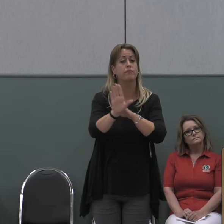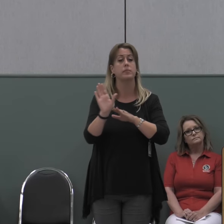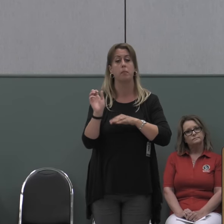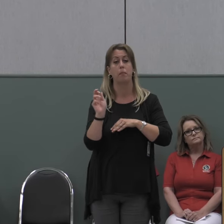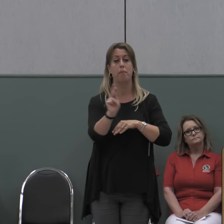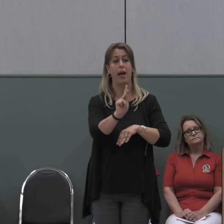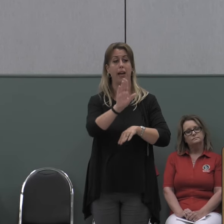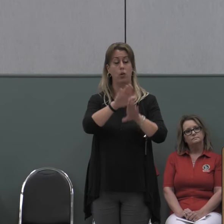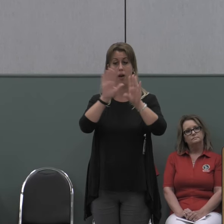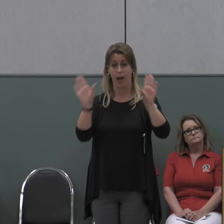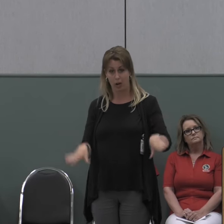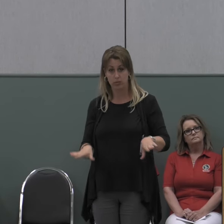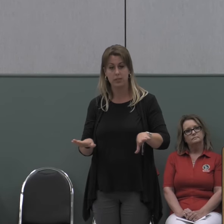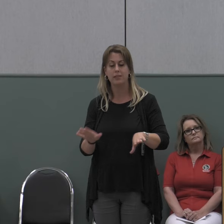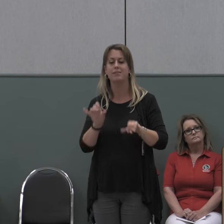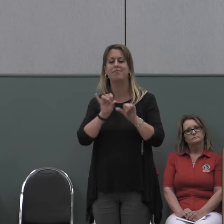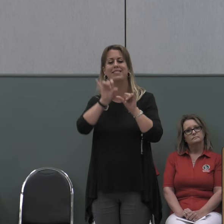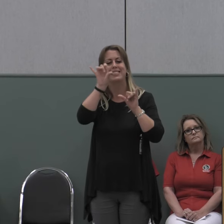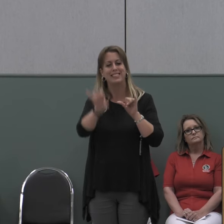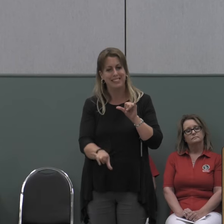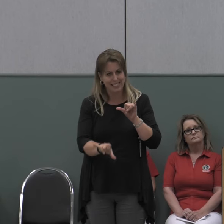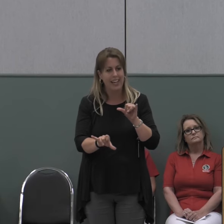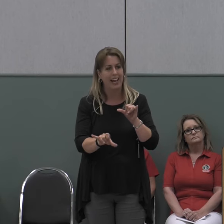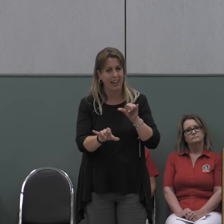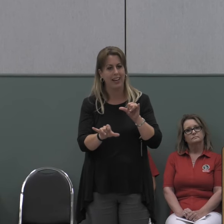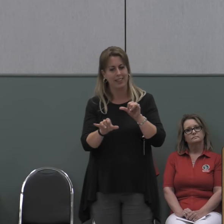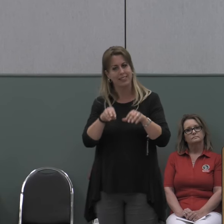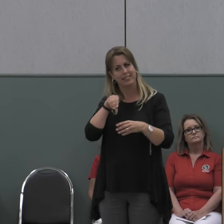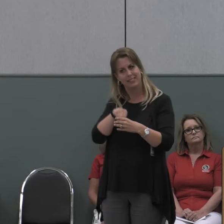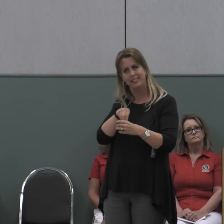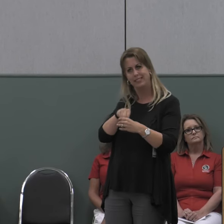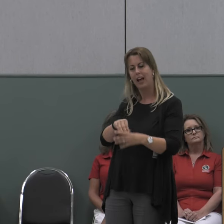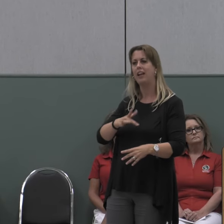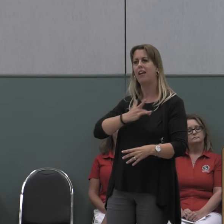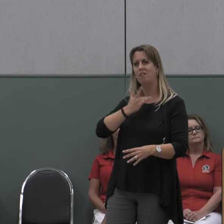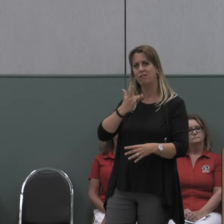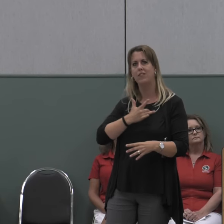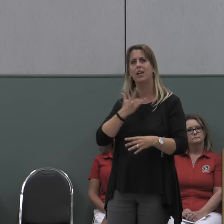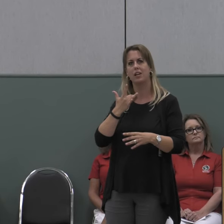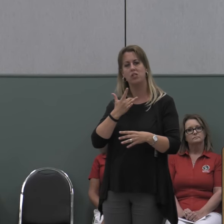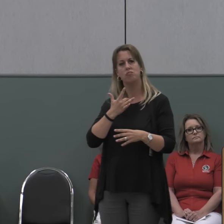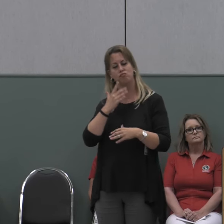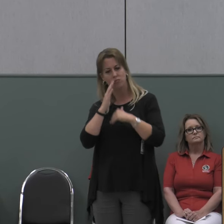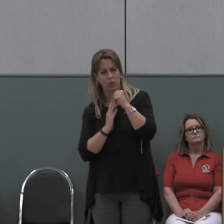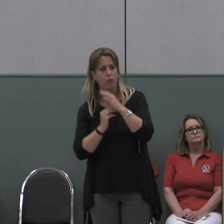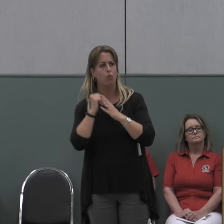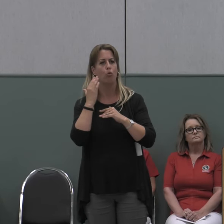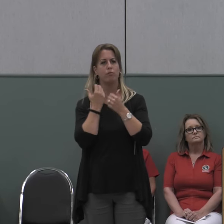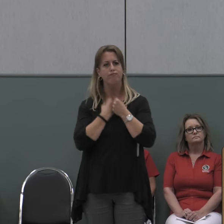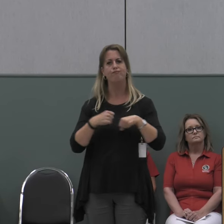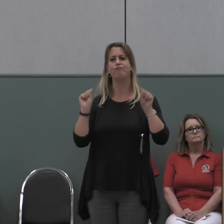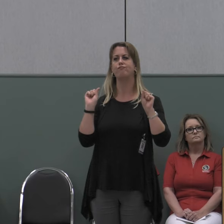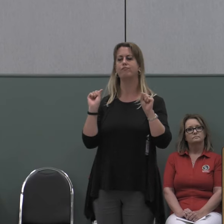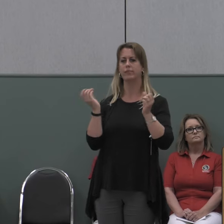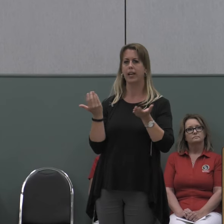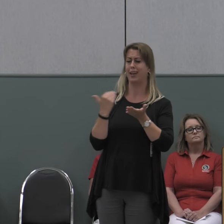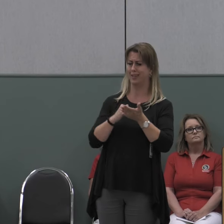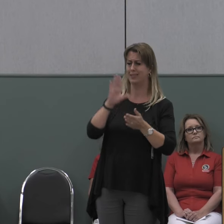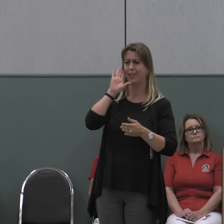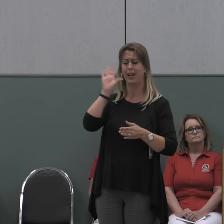inside, like the chief had stated, and back to a place of feeling comfortable again, because I know everyone's on